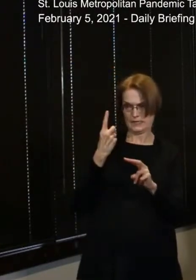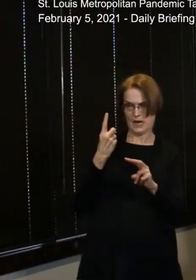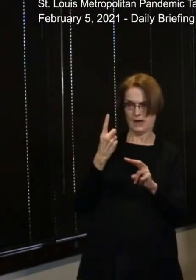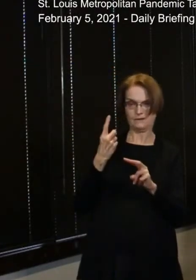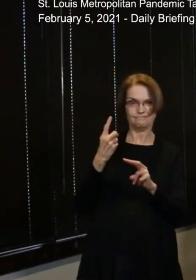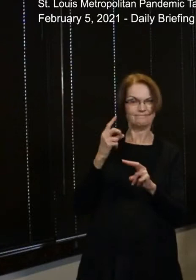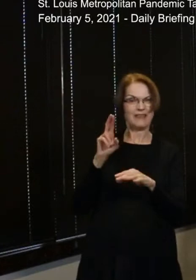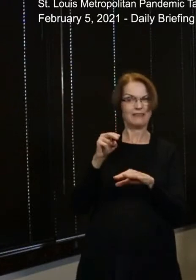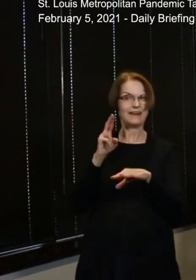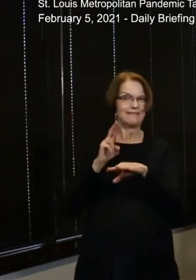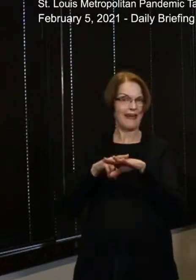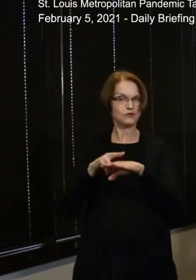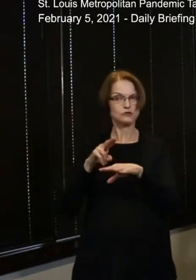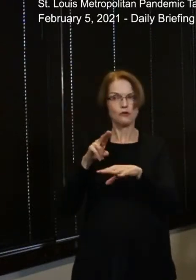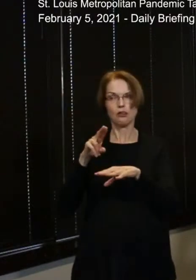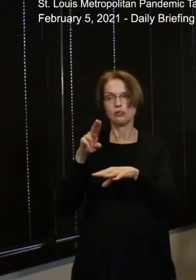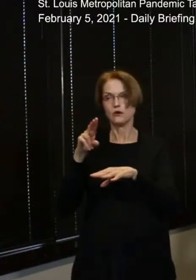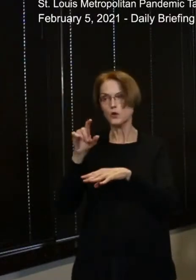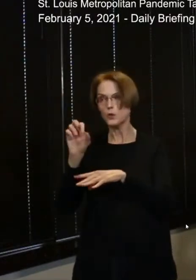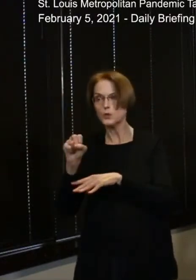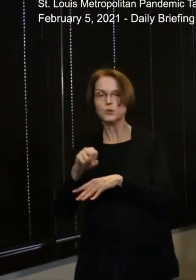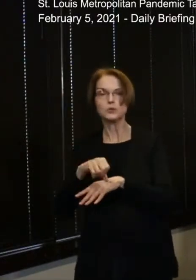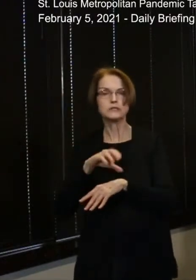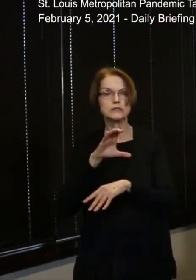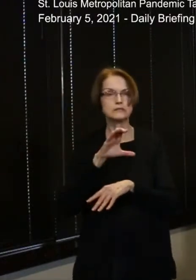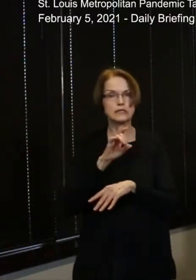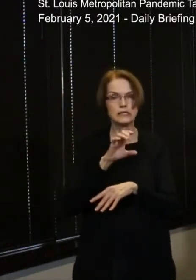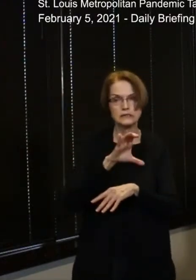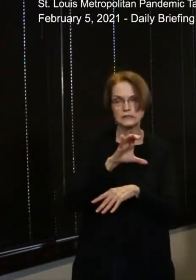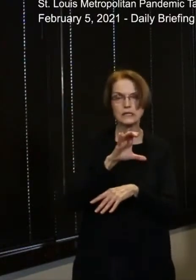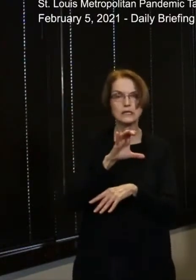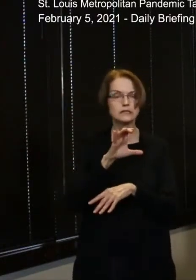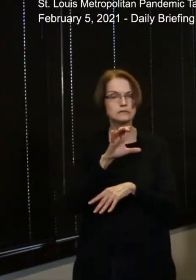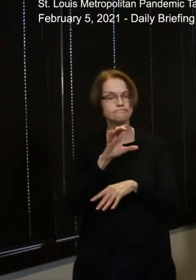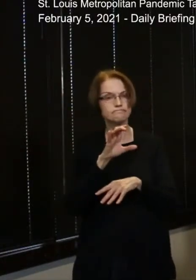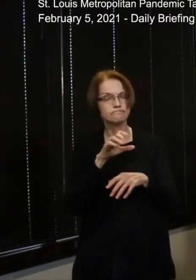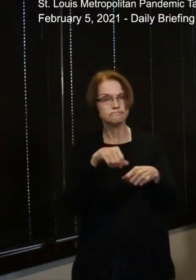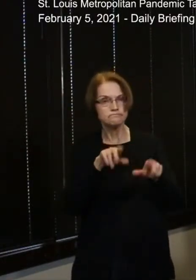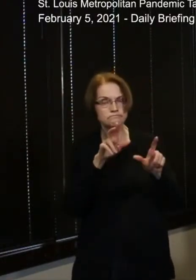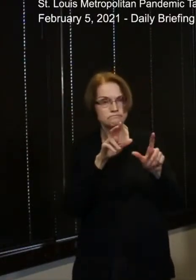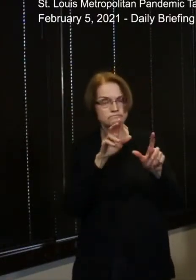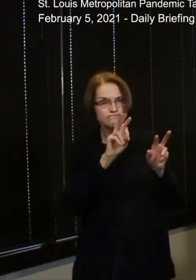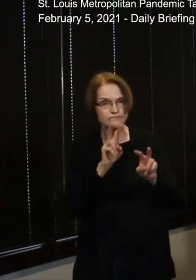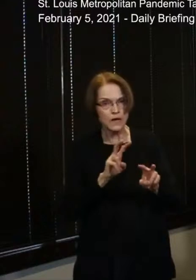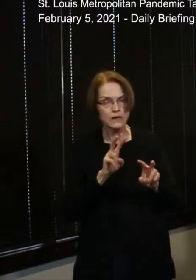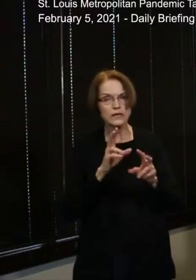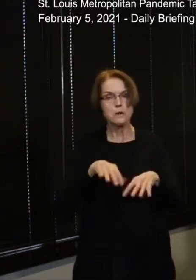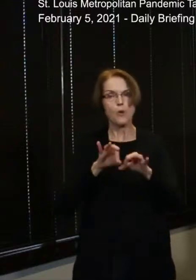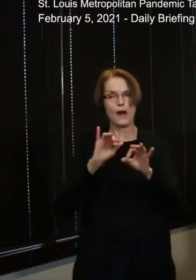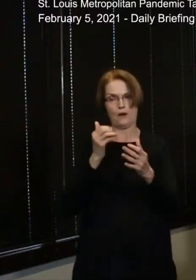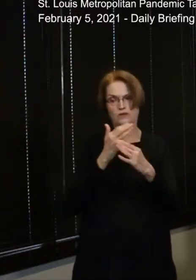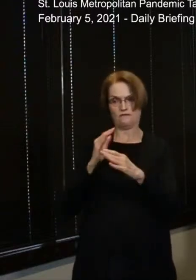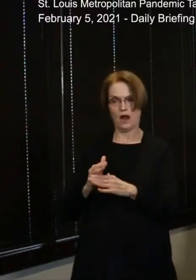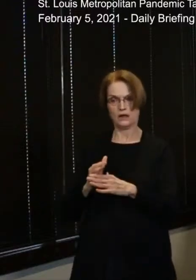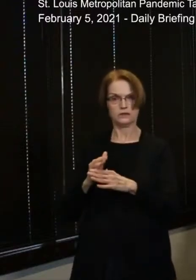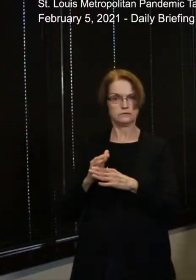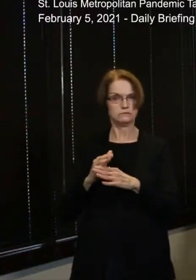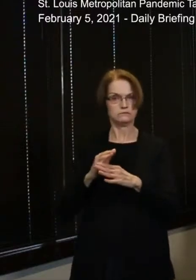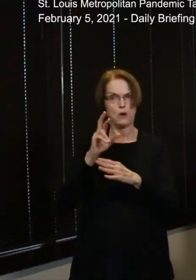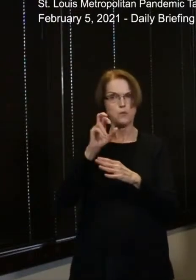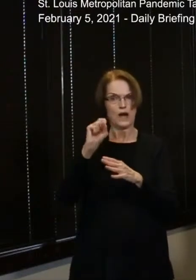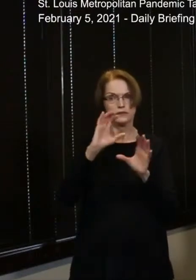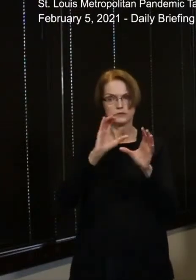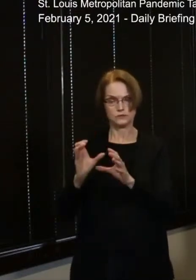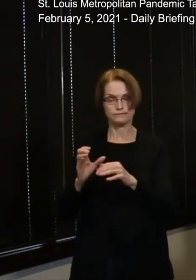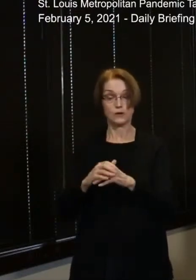national media and it's been in the CDC's newsletter here recently, is important because we all know